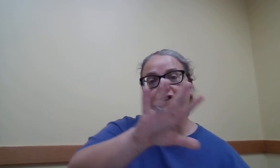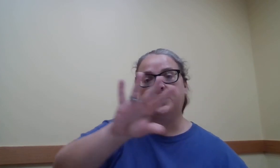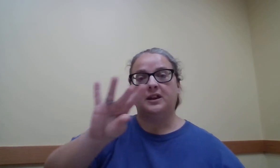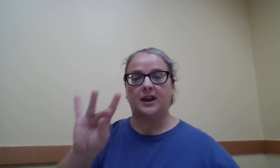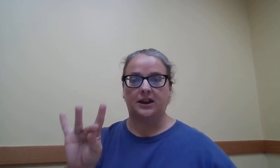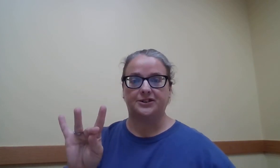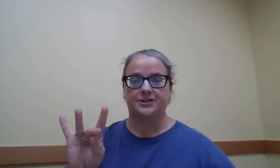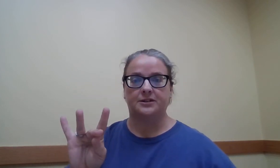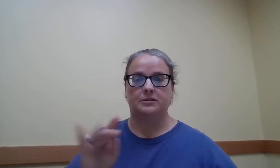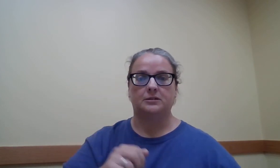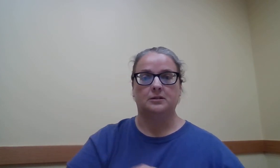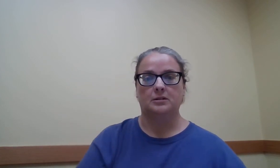58,